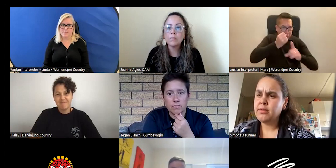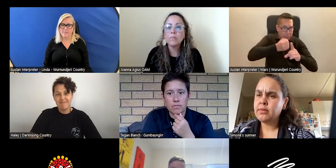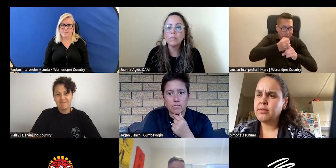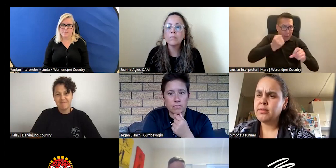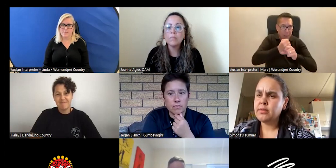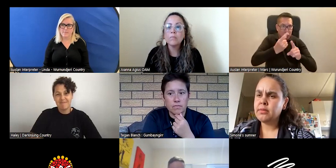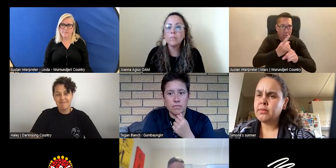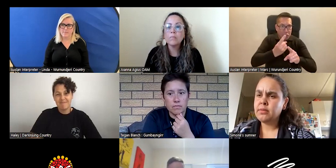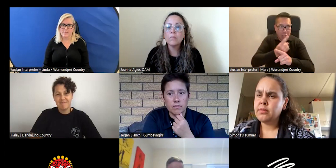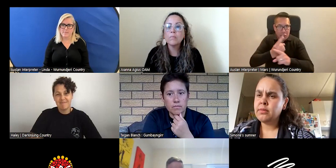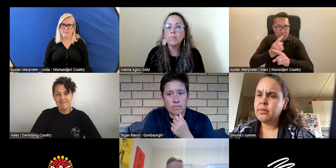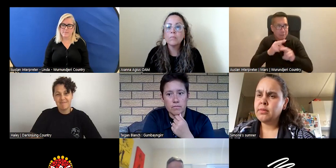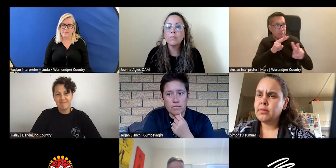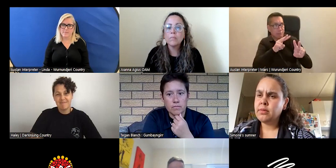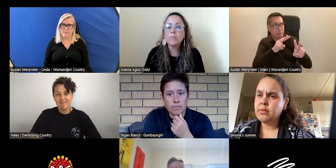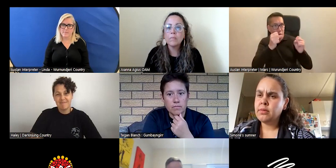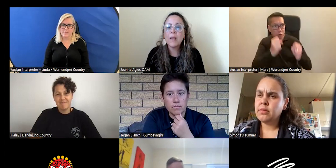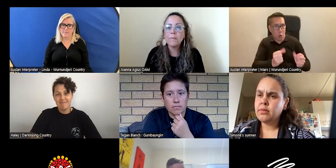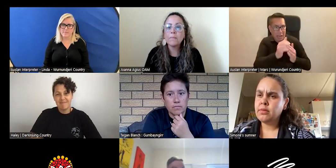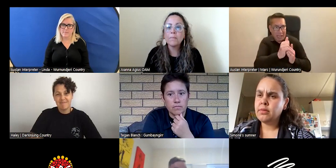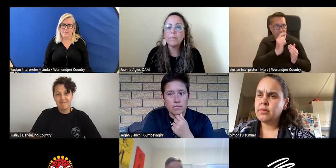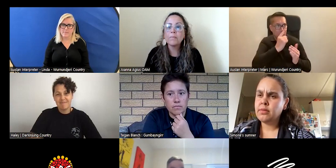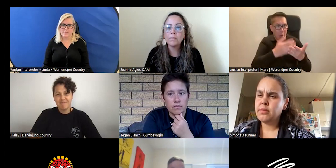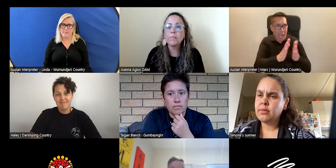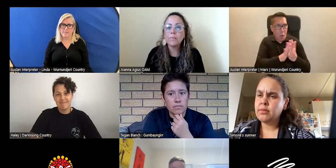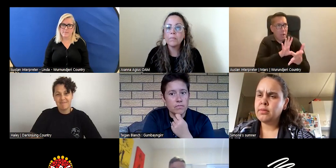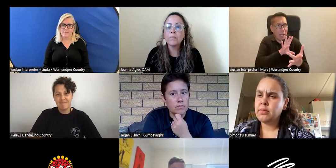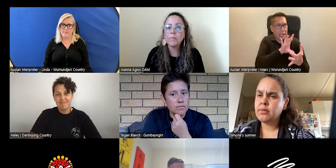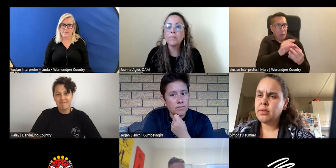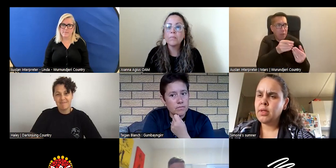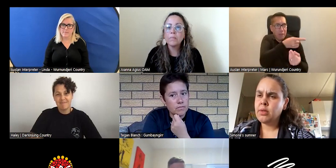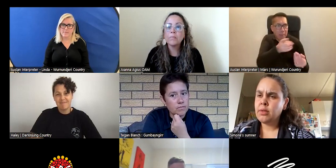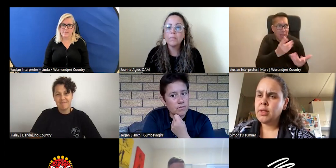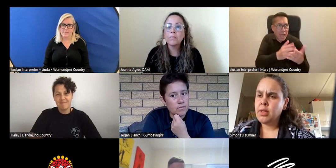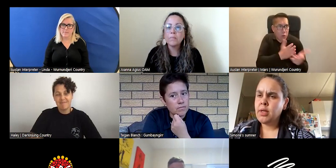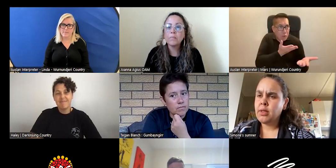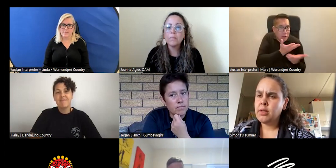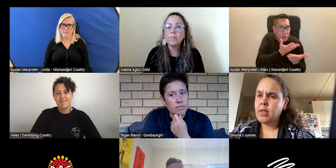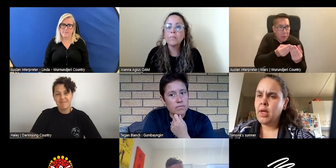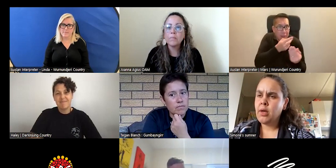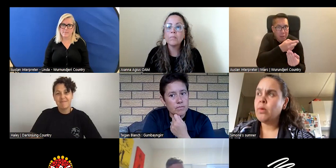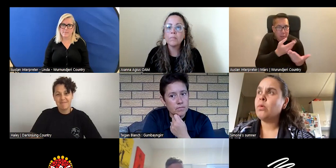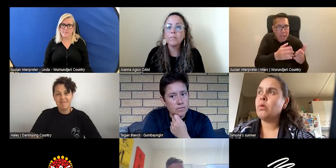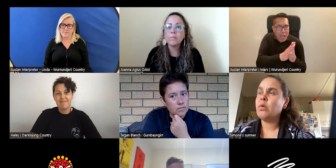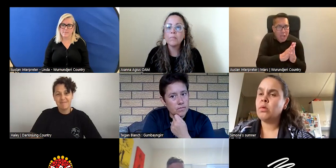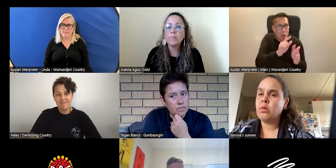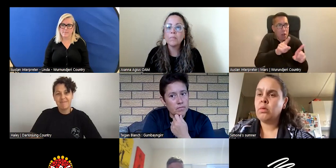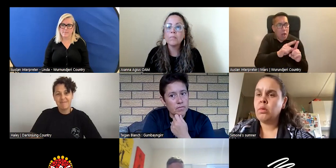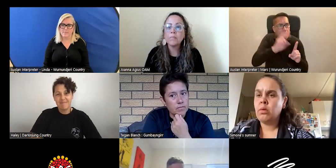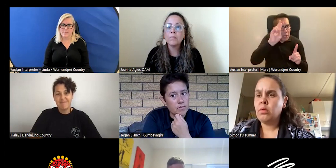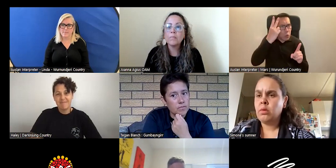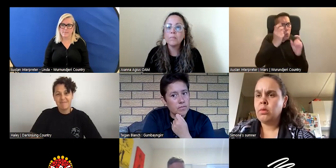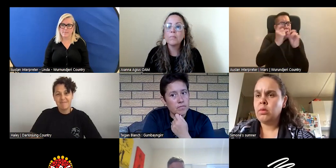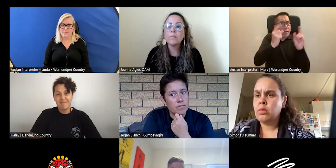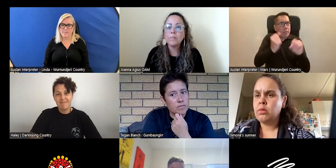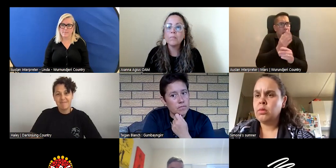and seeing how our strong leaders engage and talk to them, and how they have to do all their political awareness to get our issues